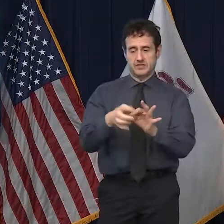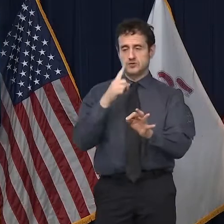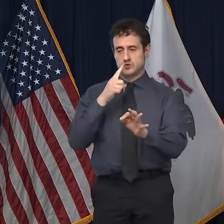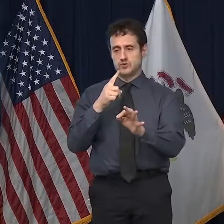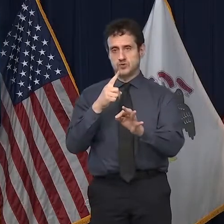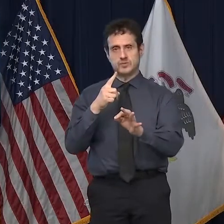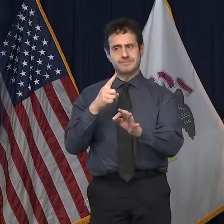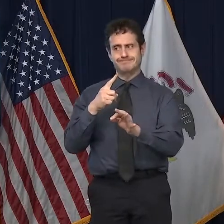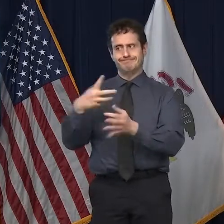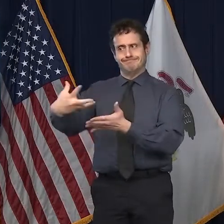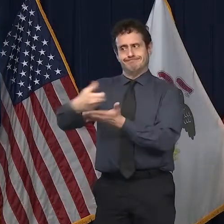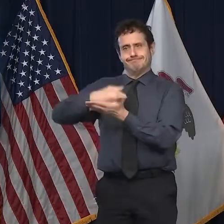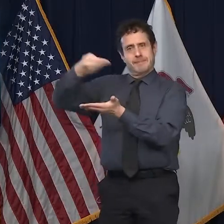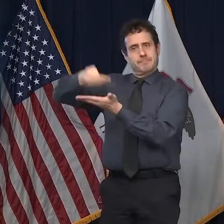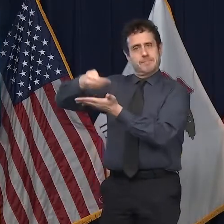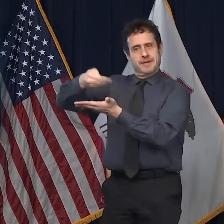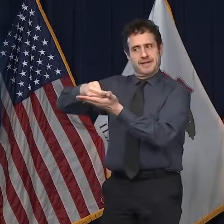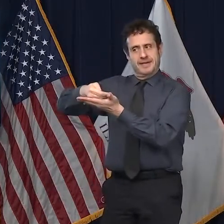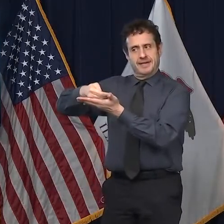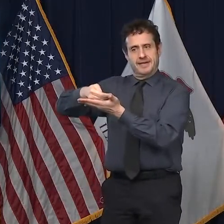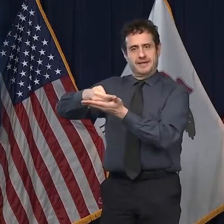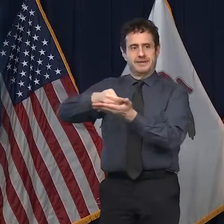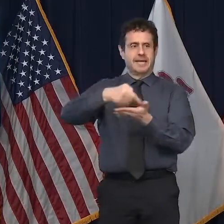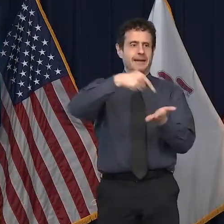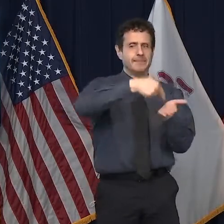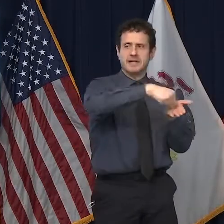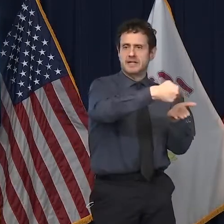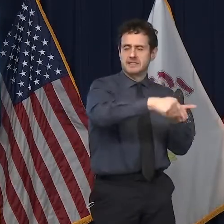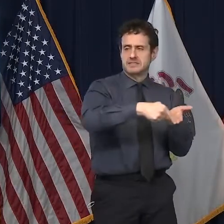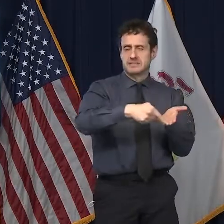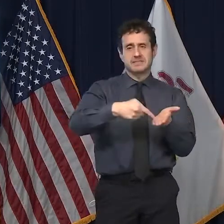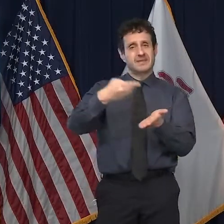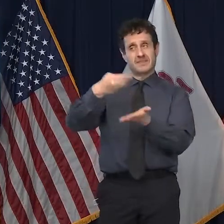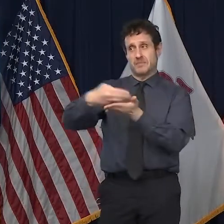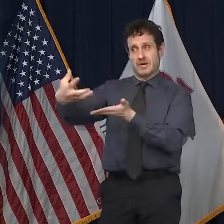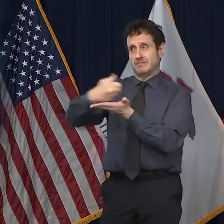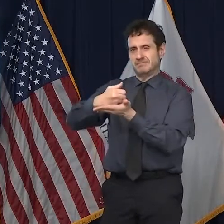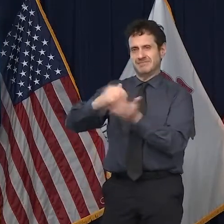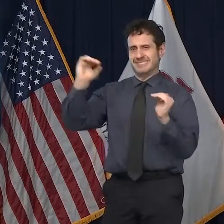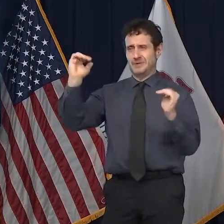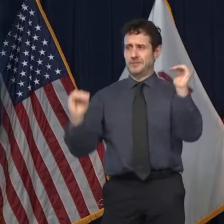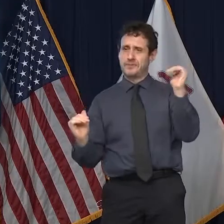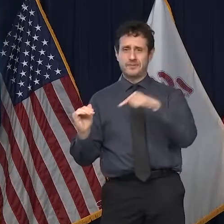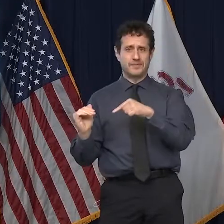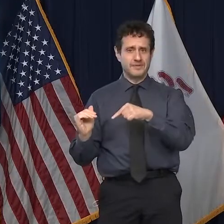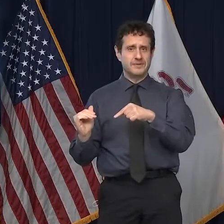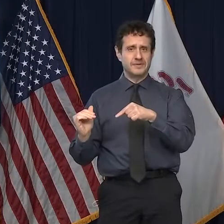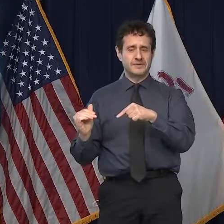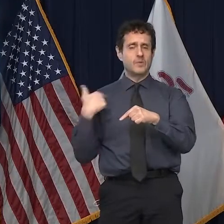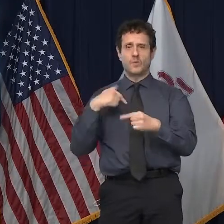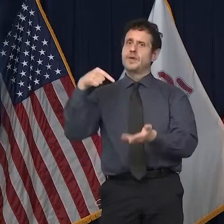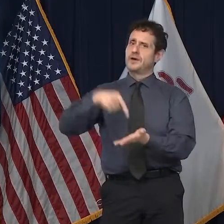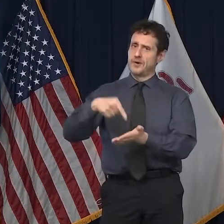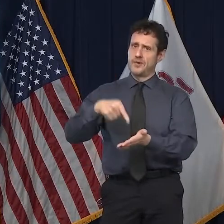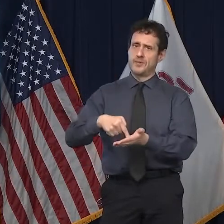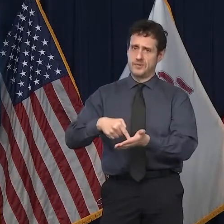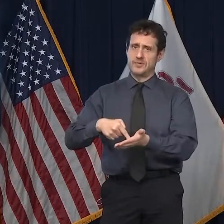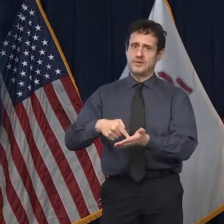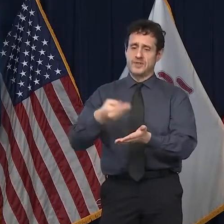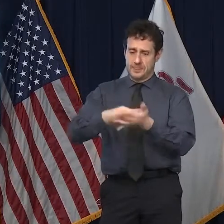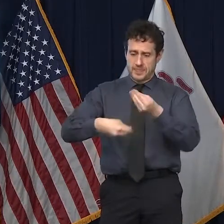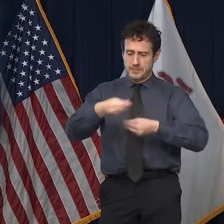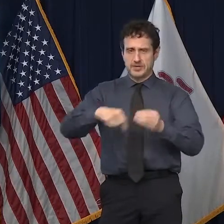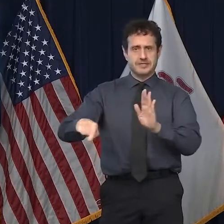of revenues and the failure to fill the revenue hole that is the structural budget deficit of the state. And so I'm